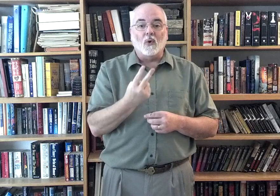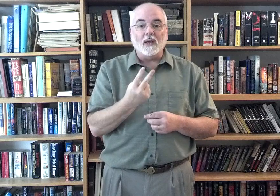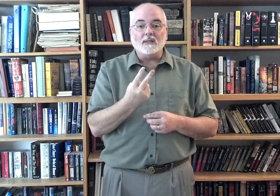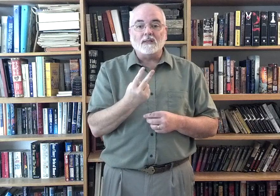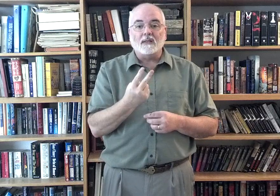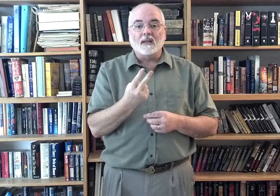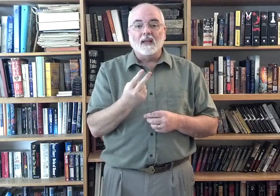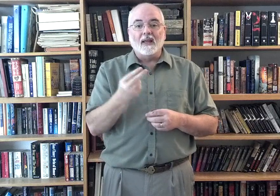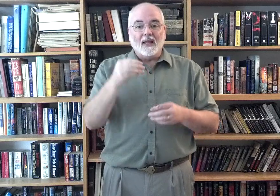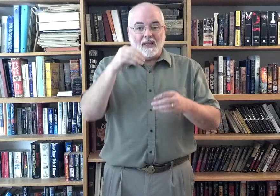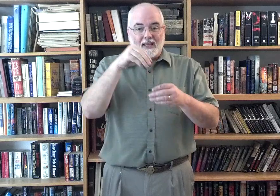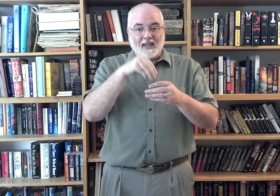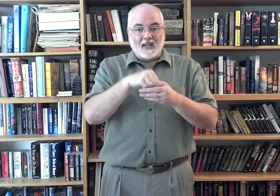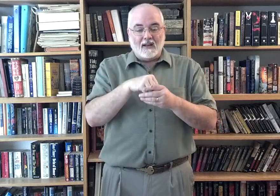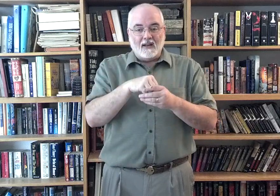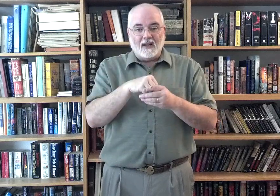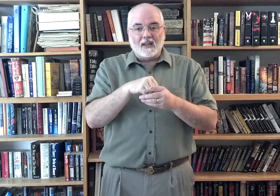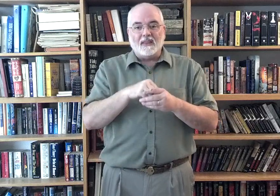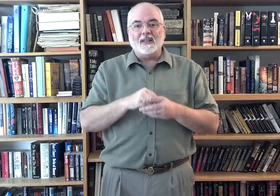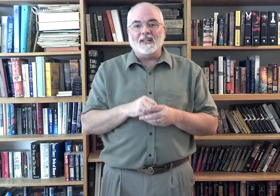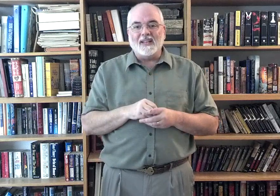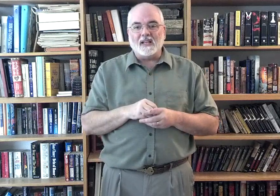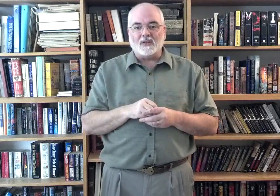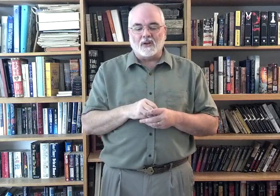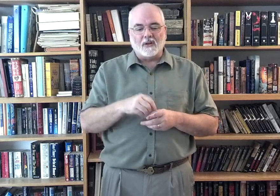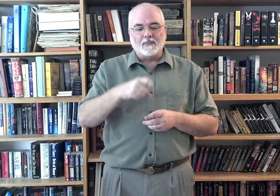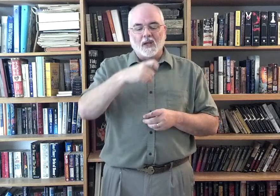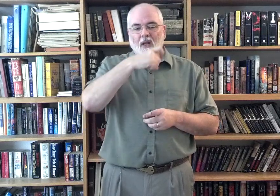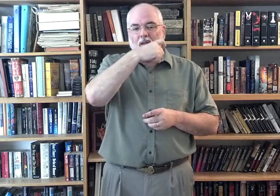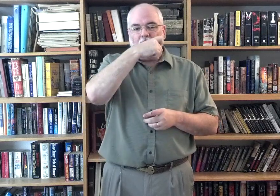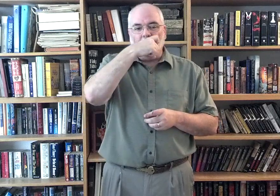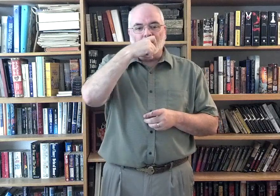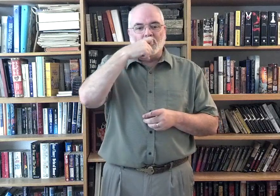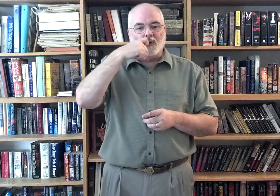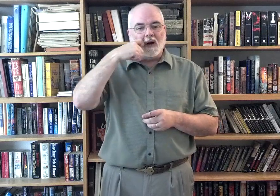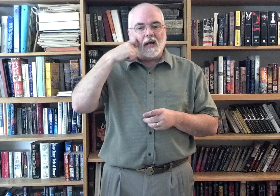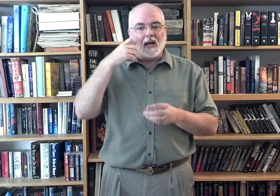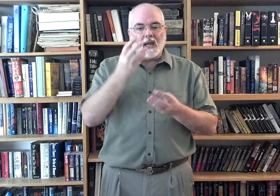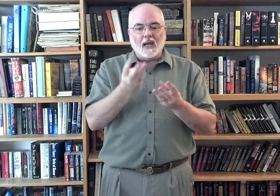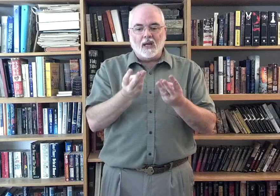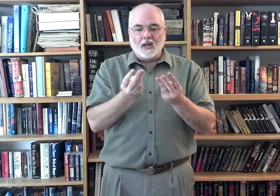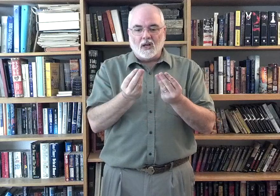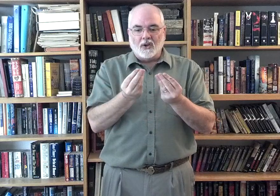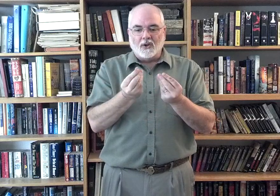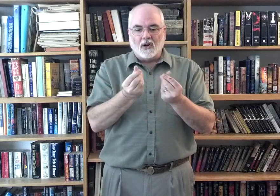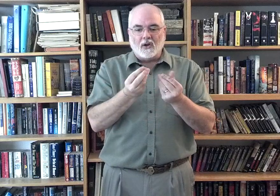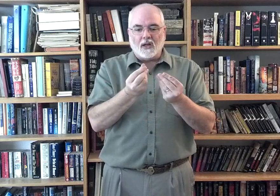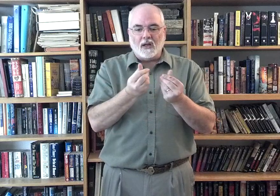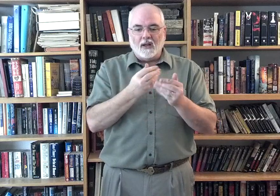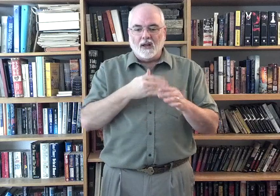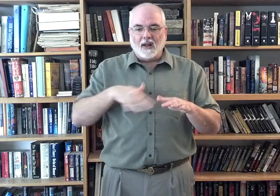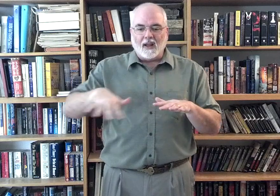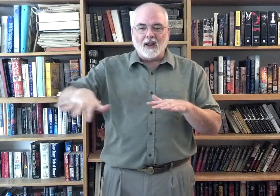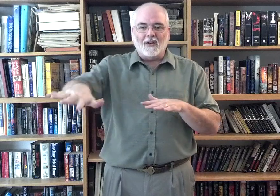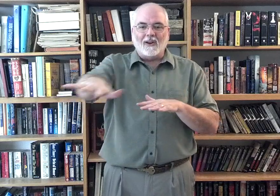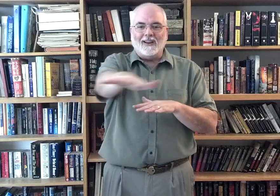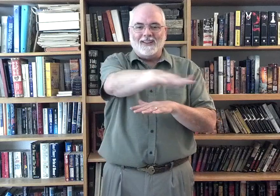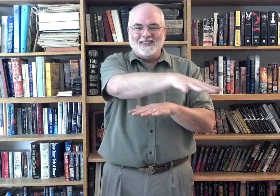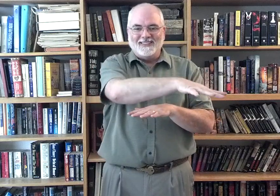voice in the desert, the dry, dirty area,